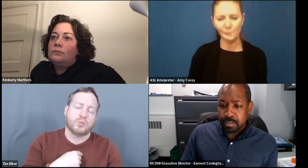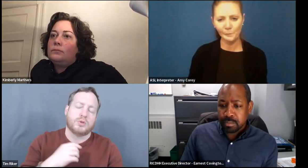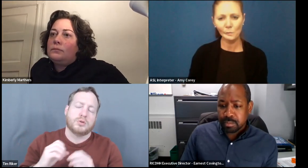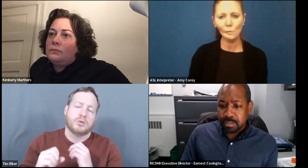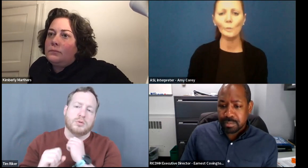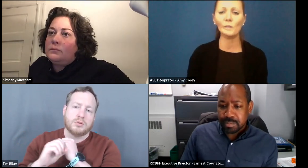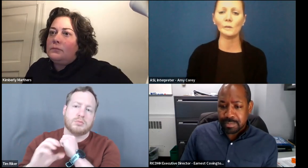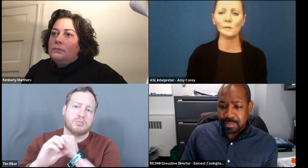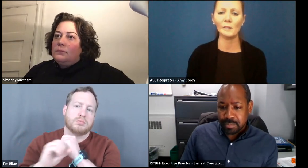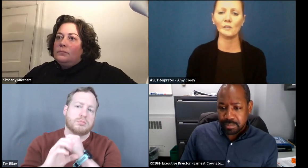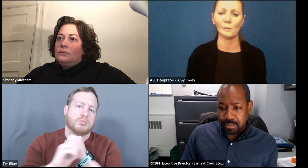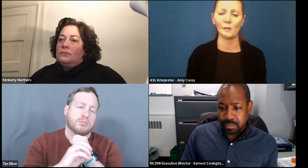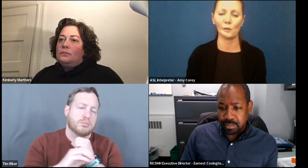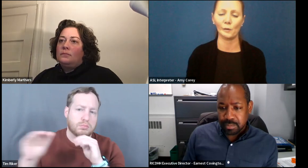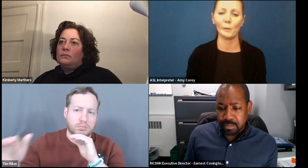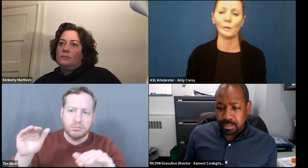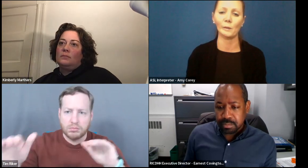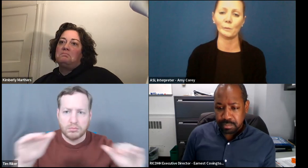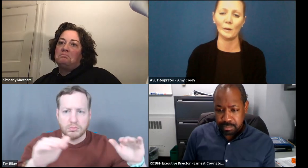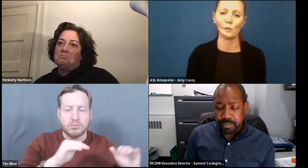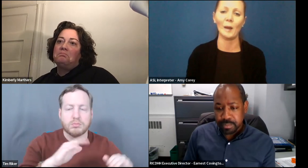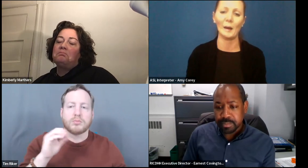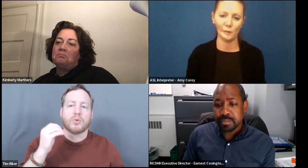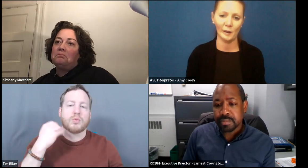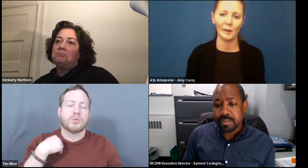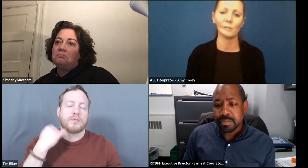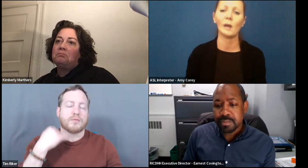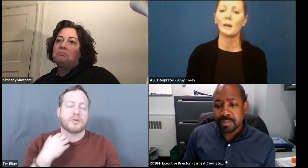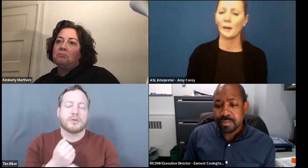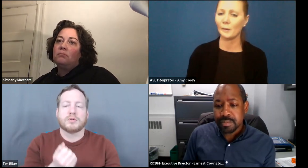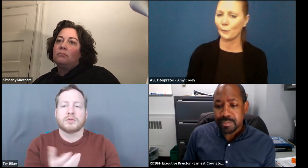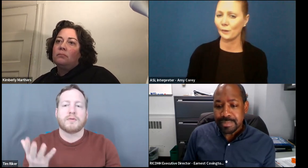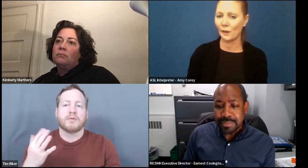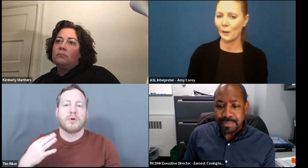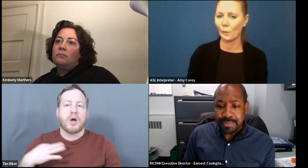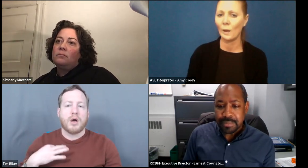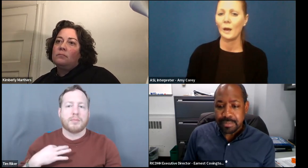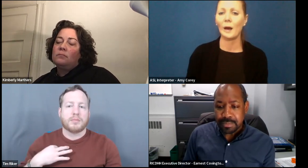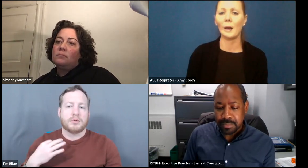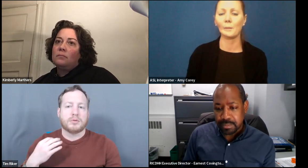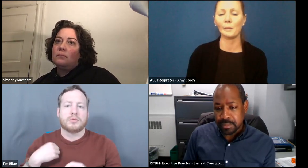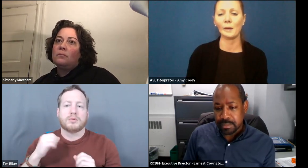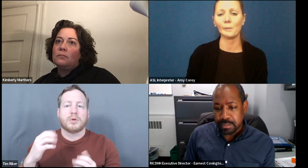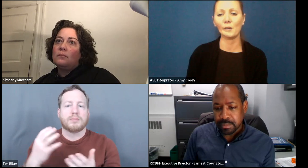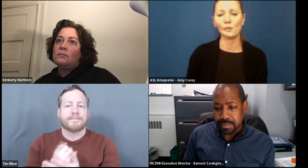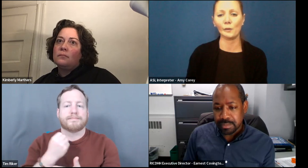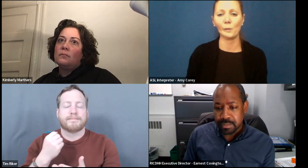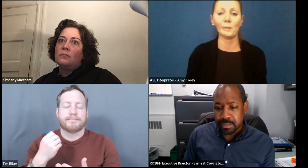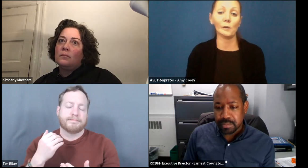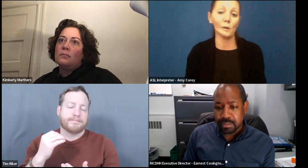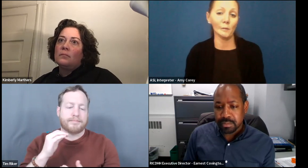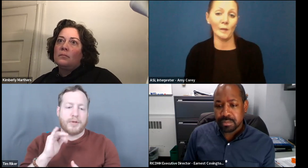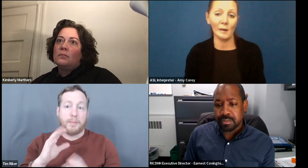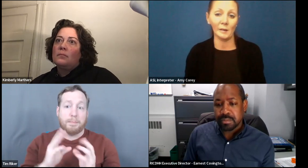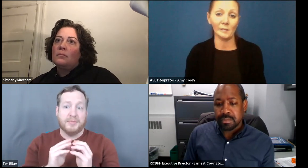saying, we tend to just make sure that we want to advertise, kind of reach out, and make sure that